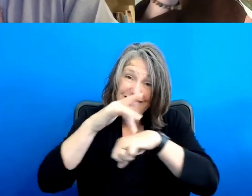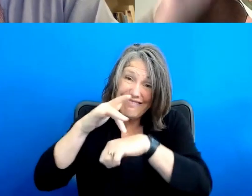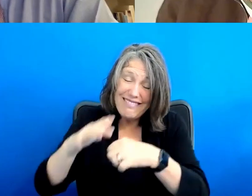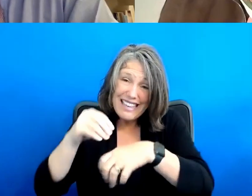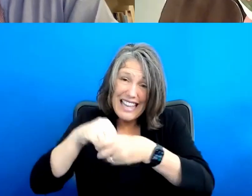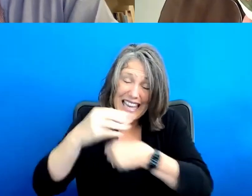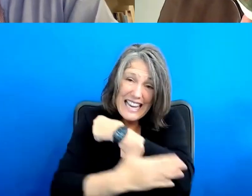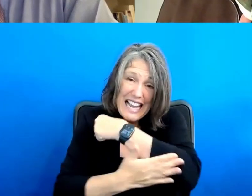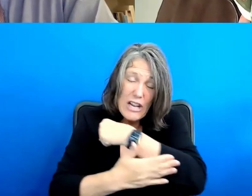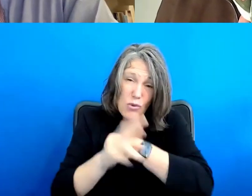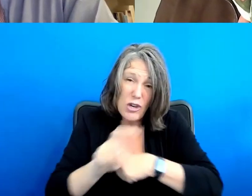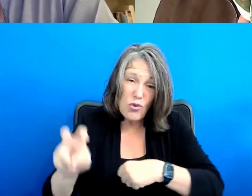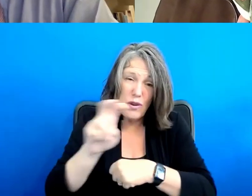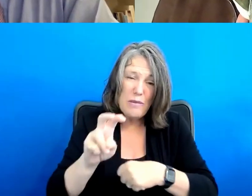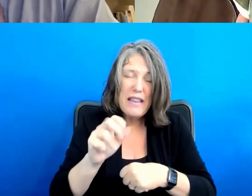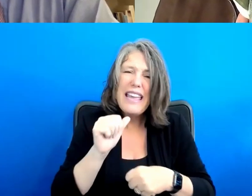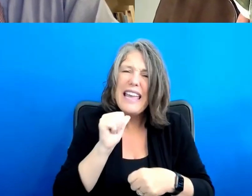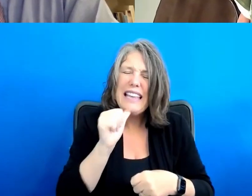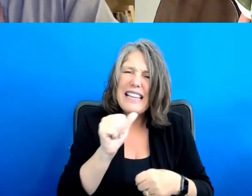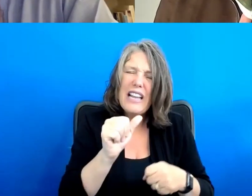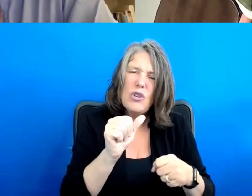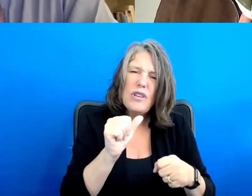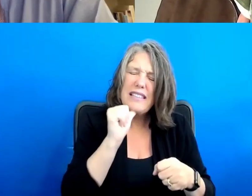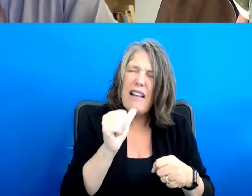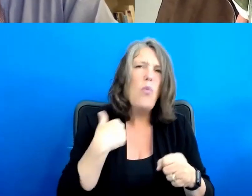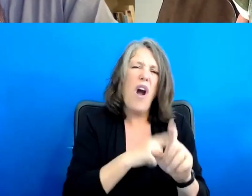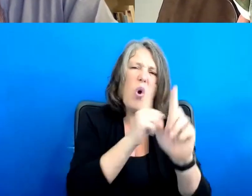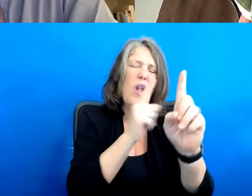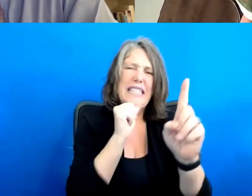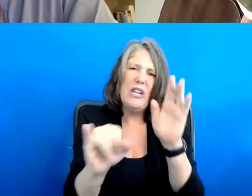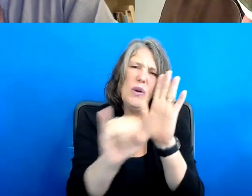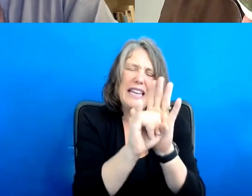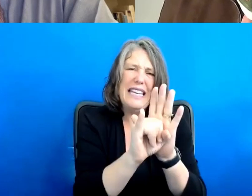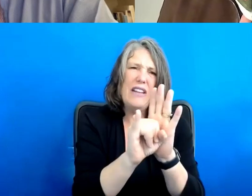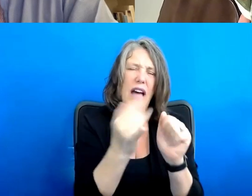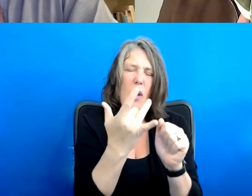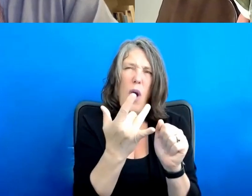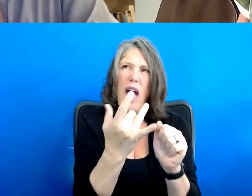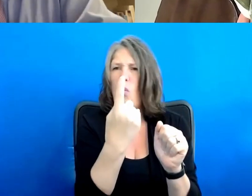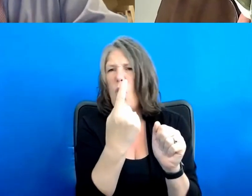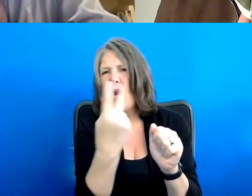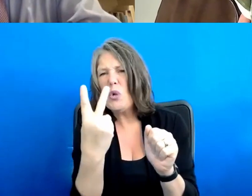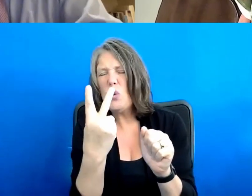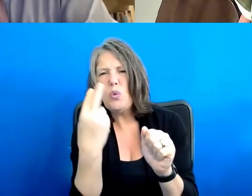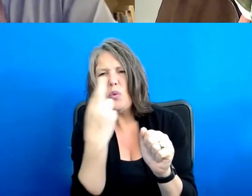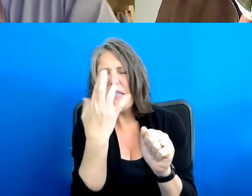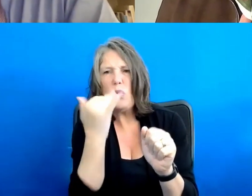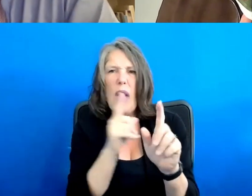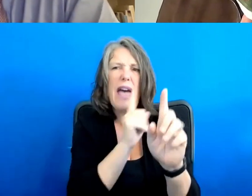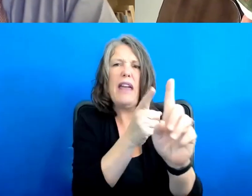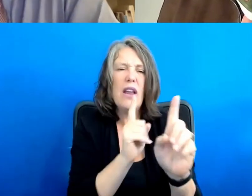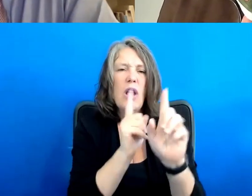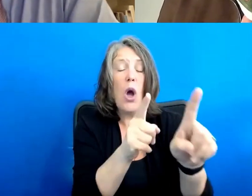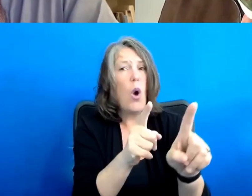to identify one or two things that draw you to a particular country, but to simply go there with